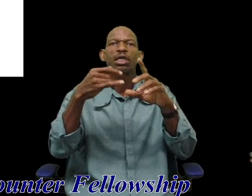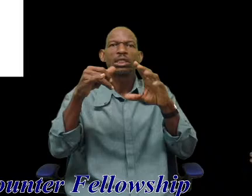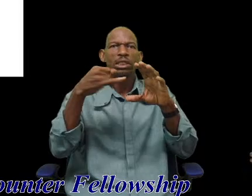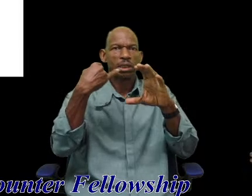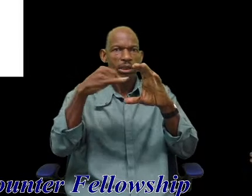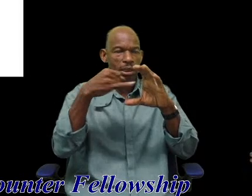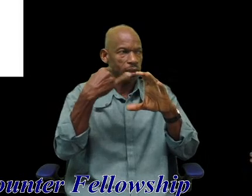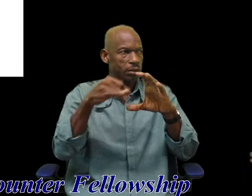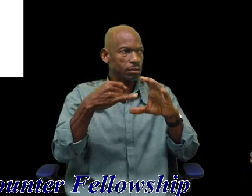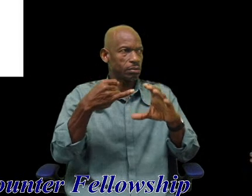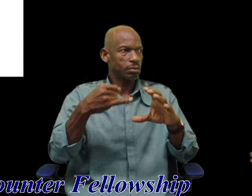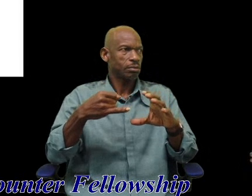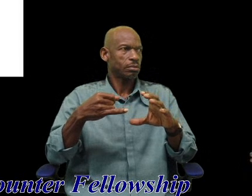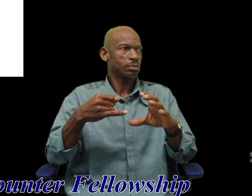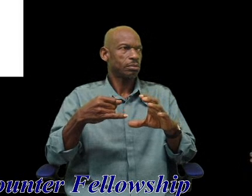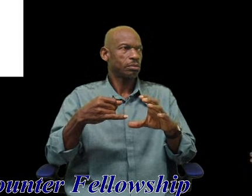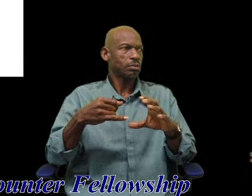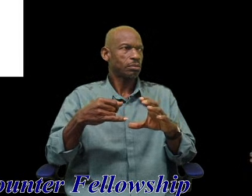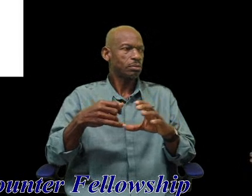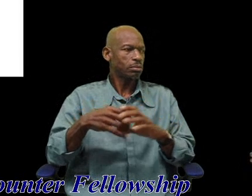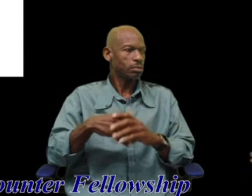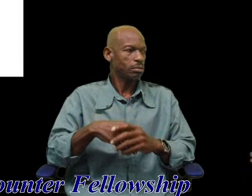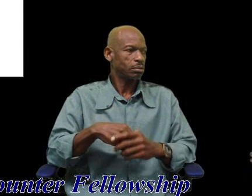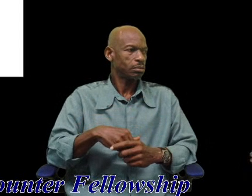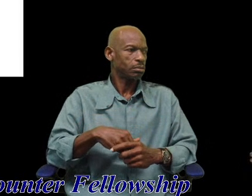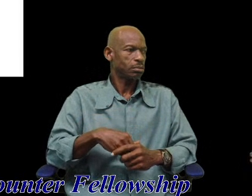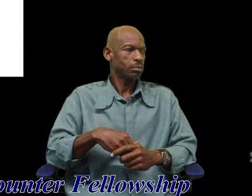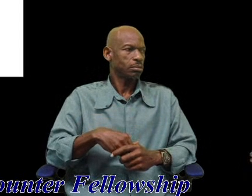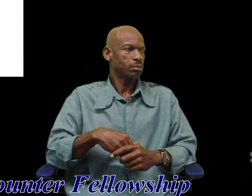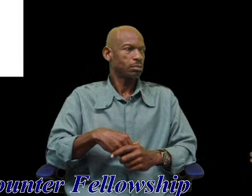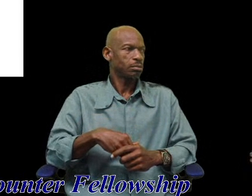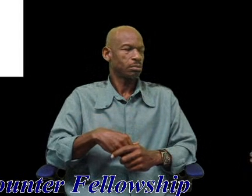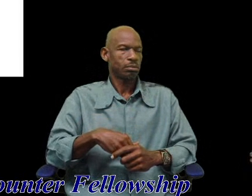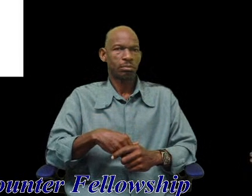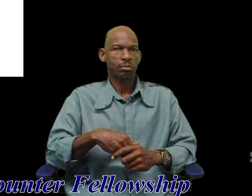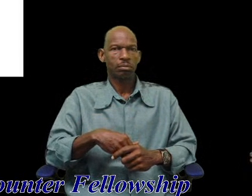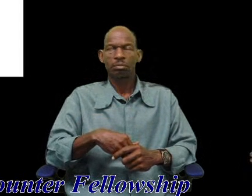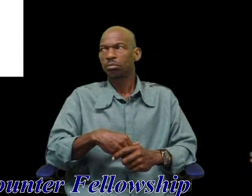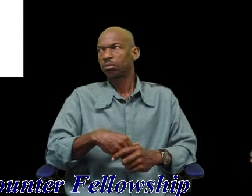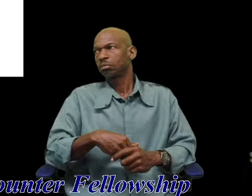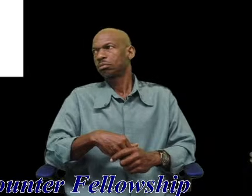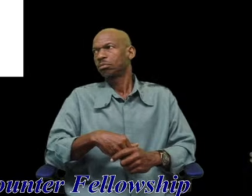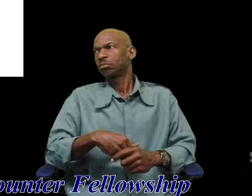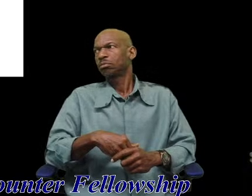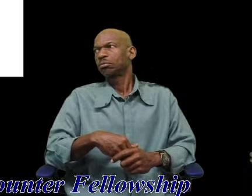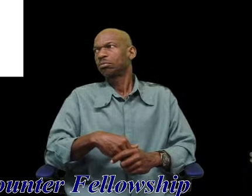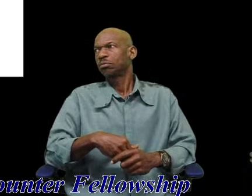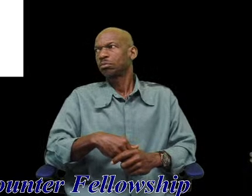So search the internet.